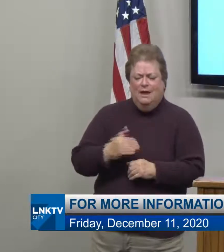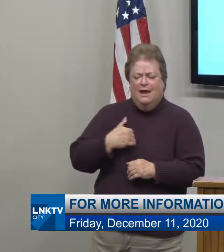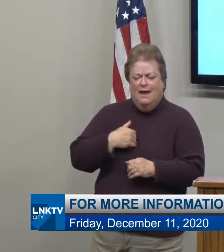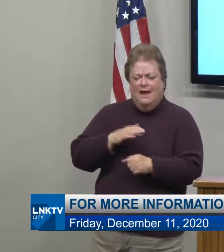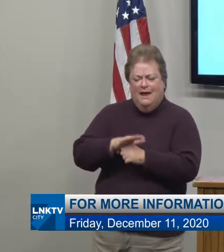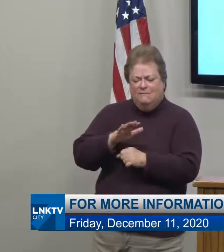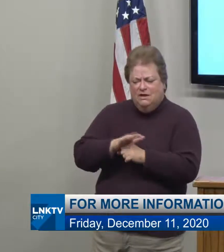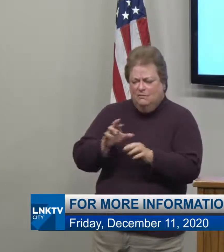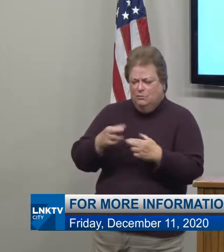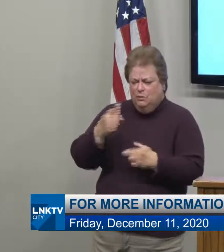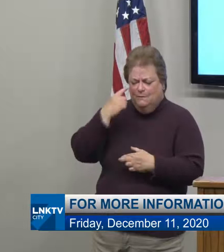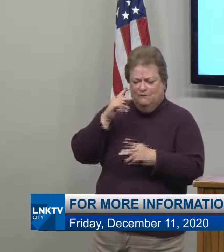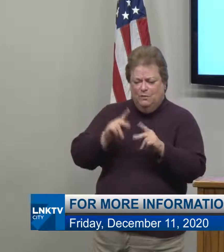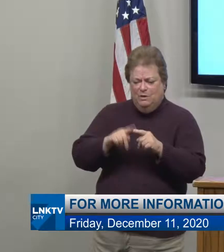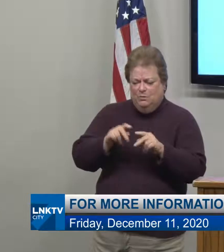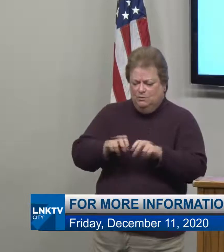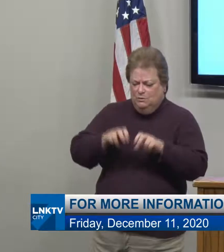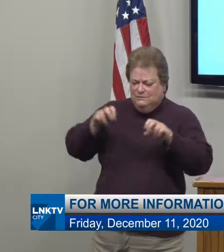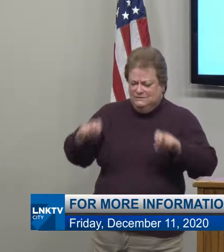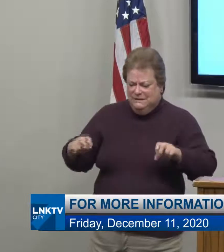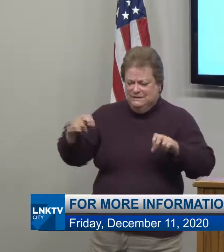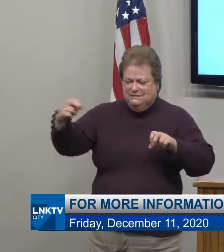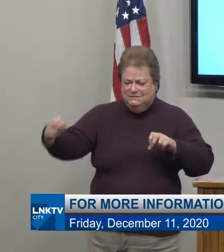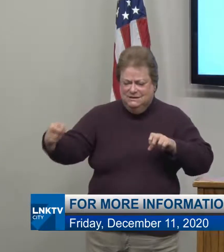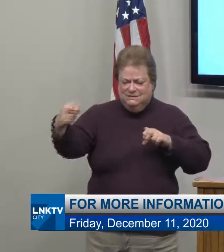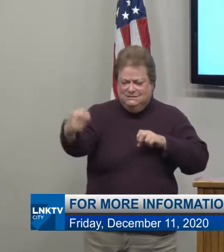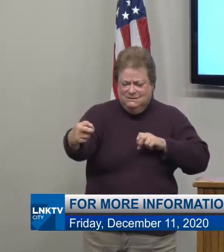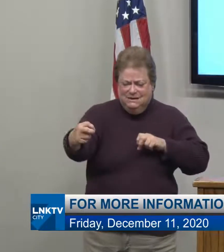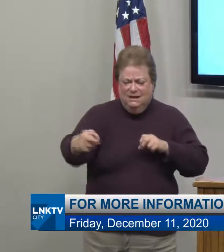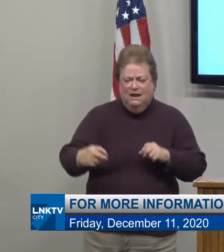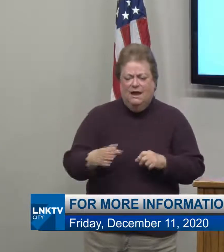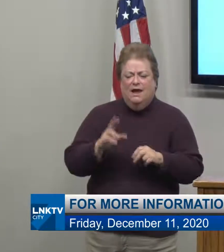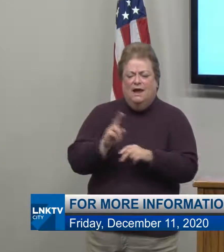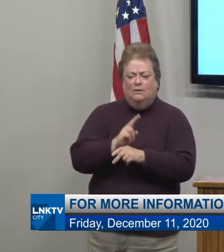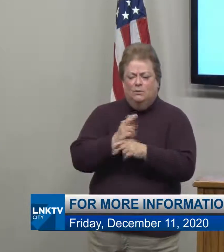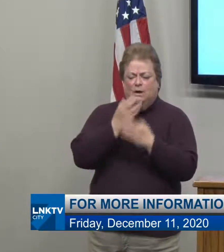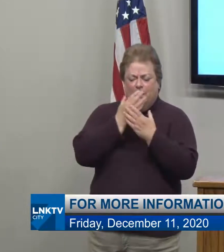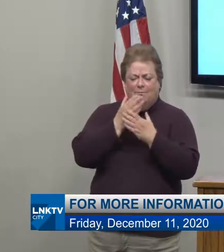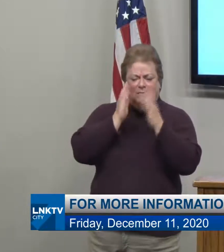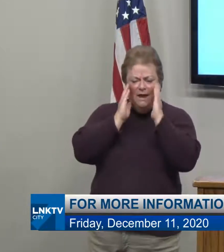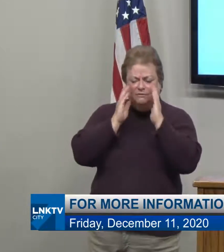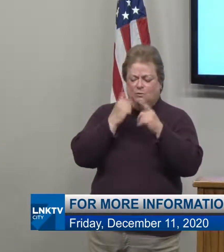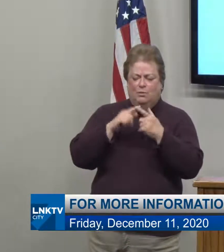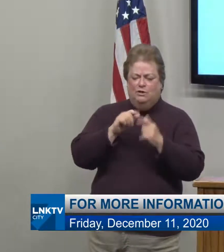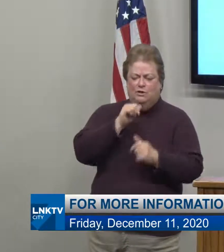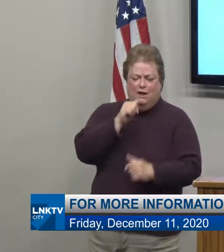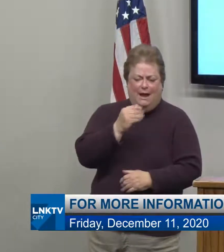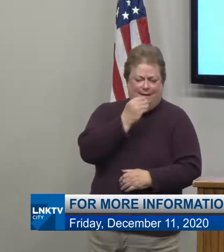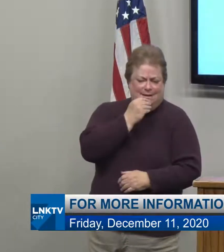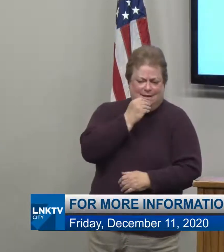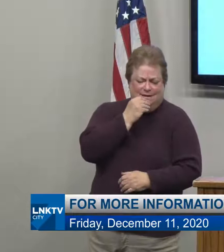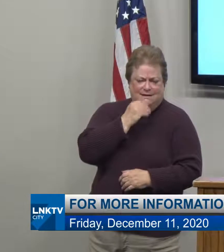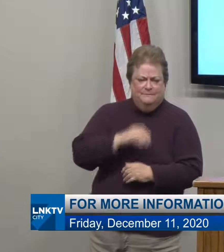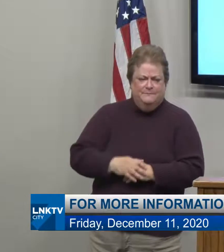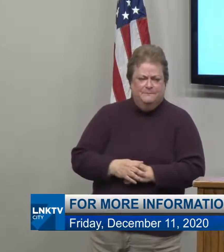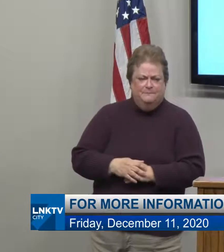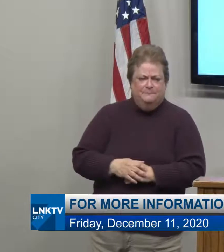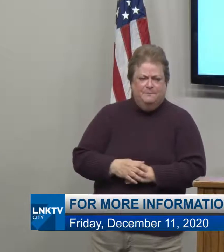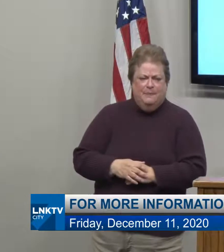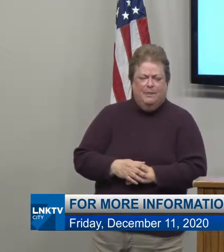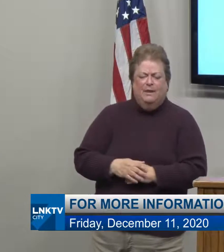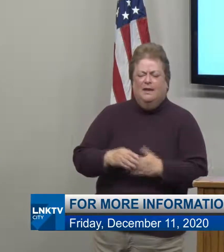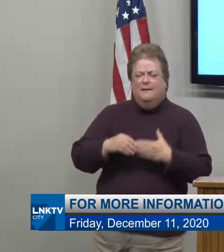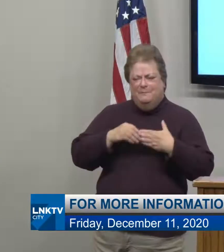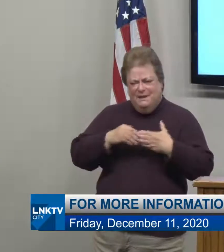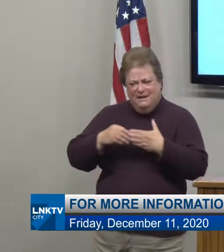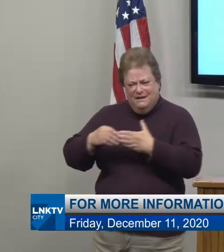to distance themselves from one another, and wearing masks when not directly consuming food or beverages. Be a leader in those